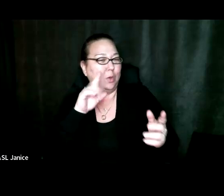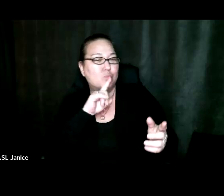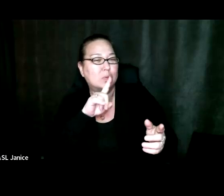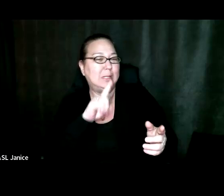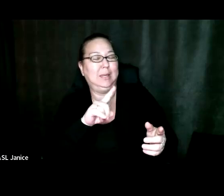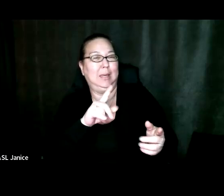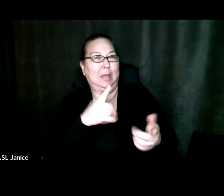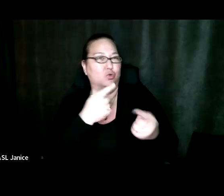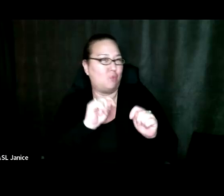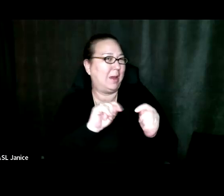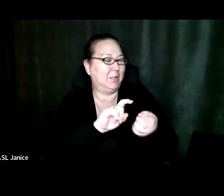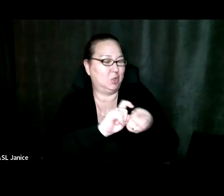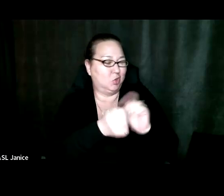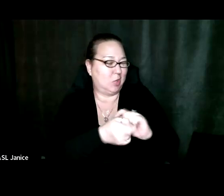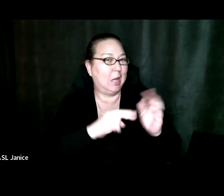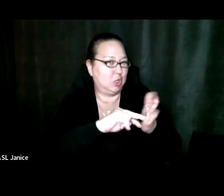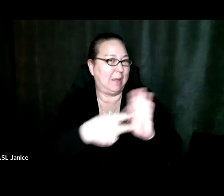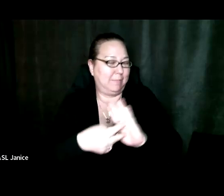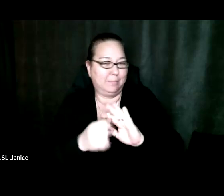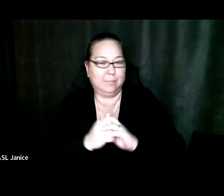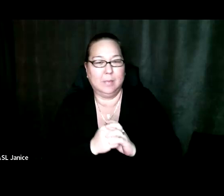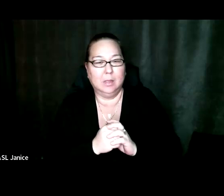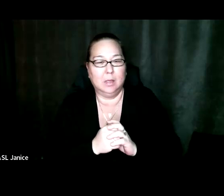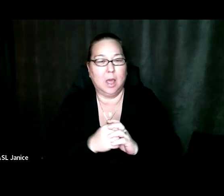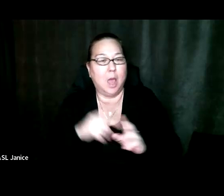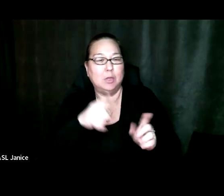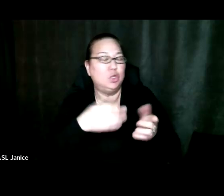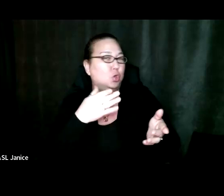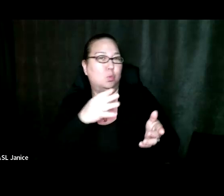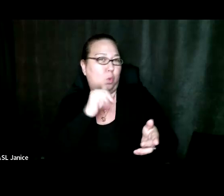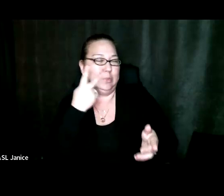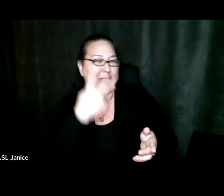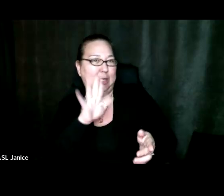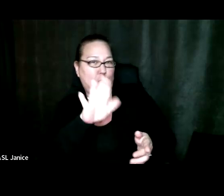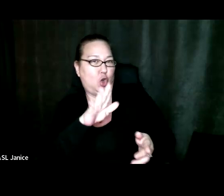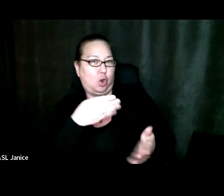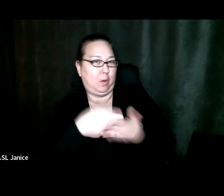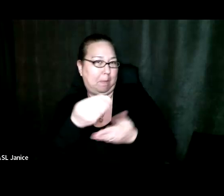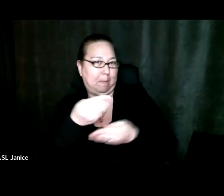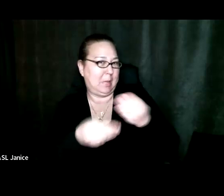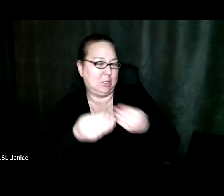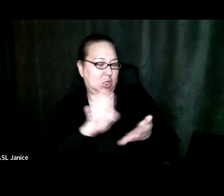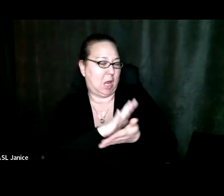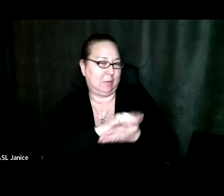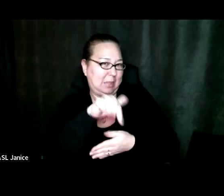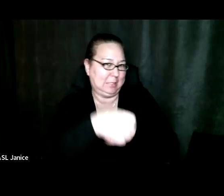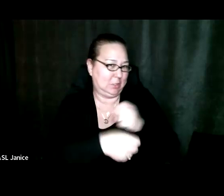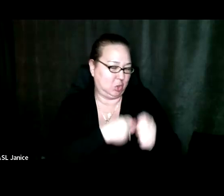not change and is not changed, and you will see it in your budget documents you get this year, is